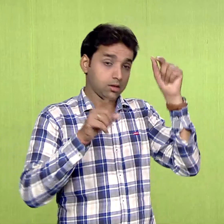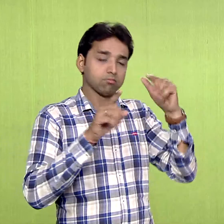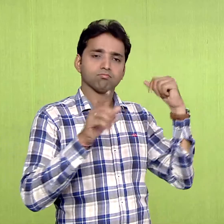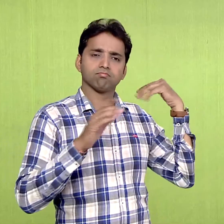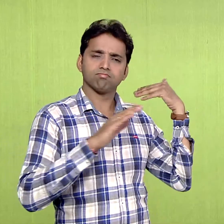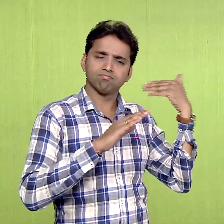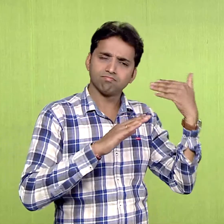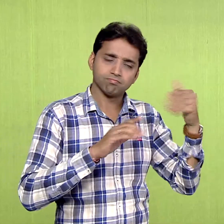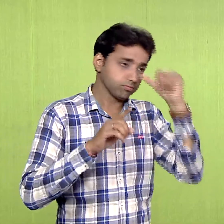India.